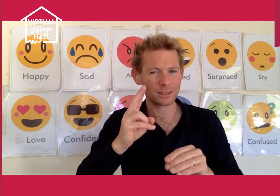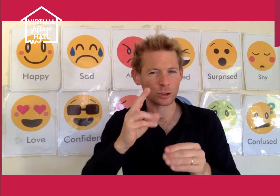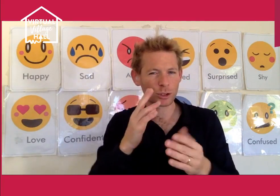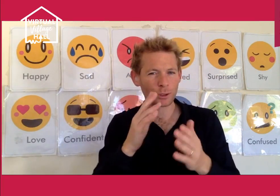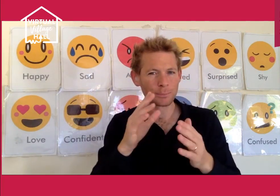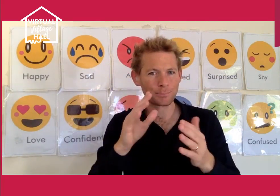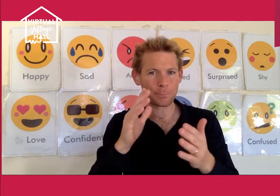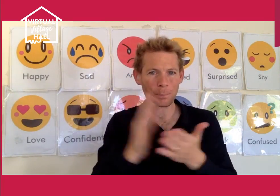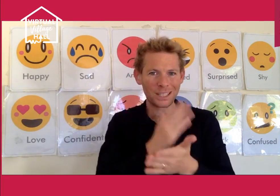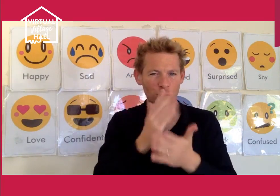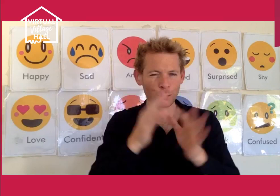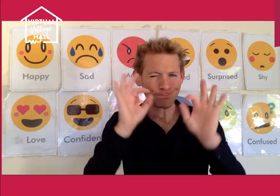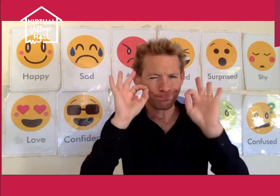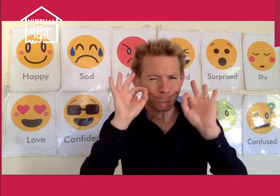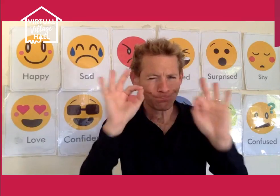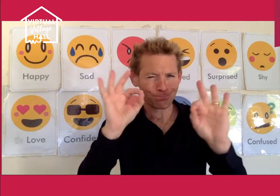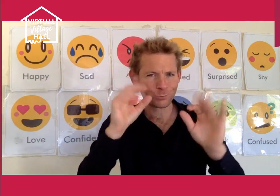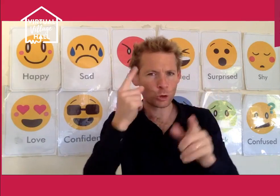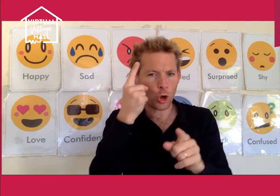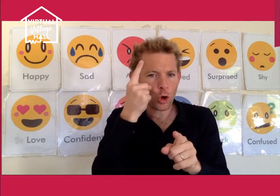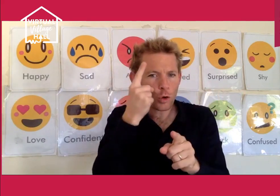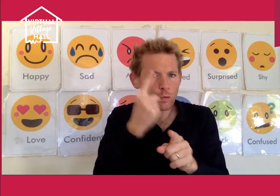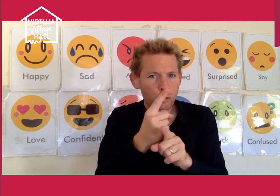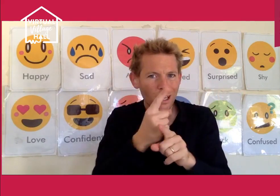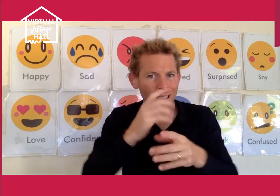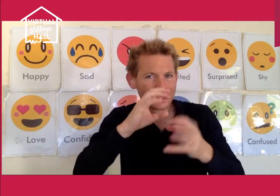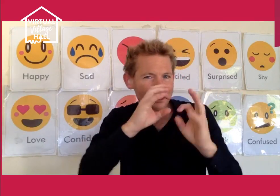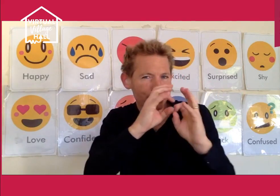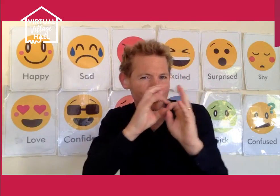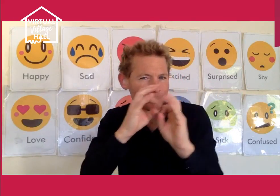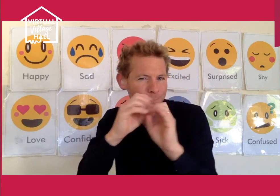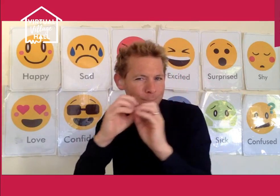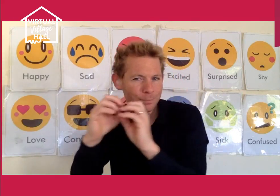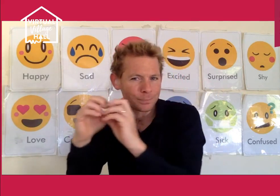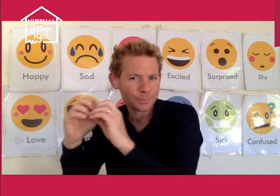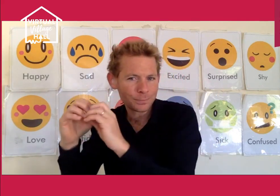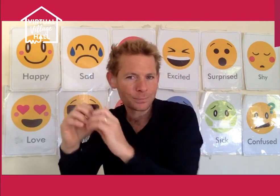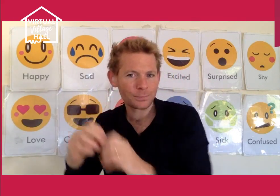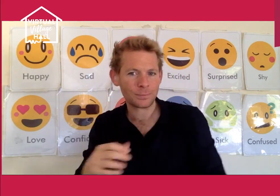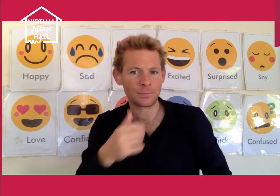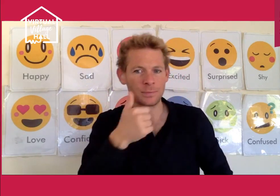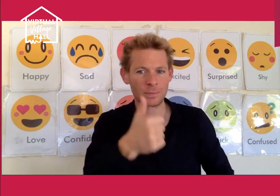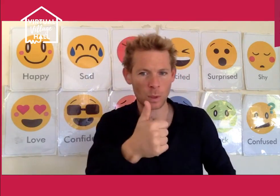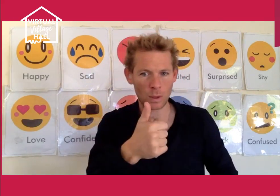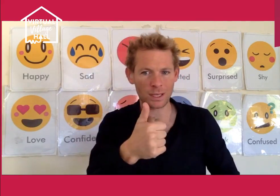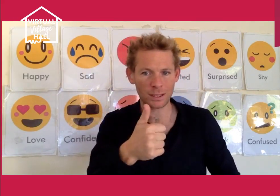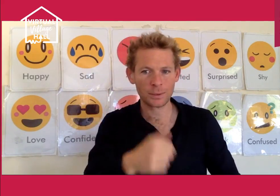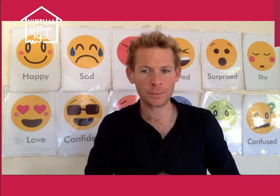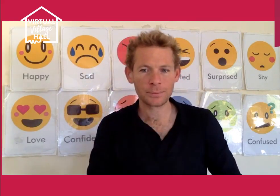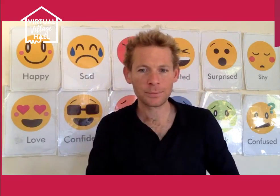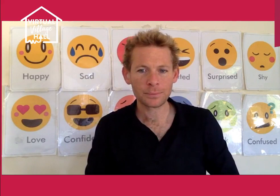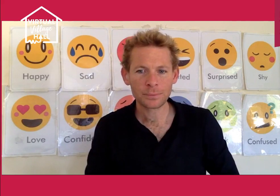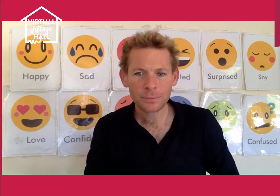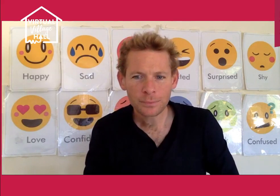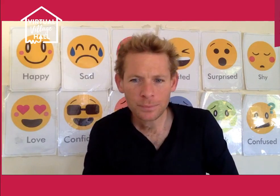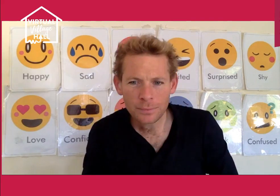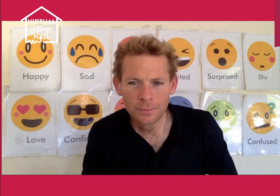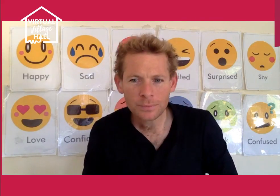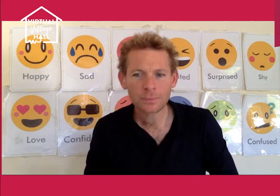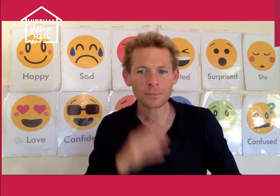I'm really happy to teach it again and make sure that we're all doing it 100% accurately. So even if you learned it before, let's just take the opportunity